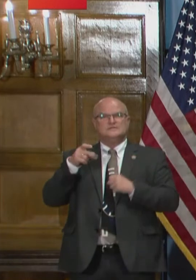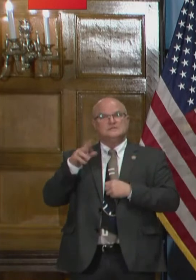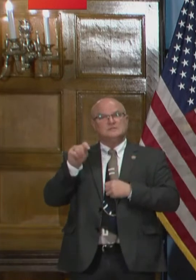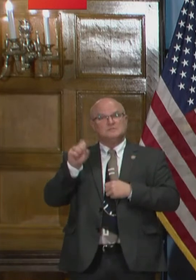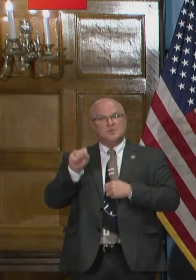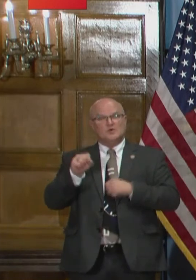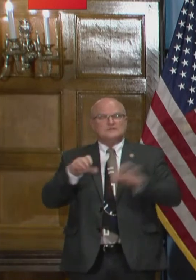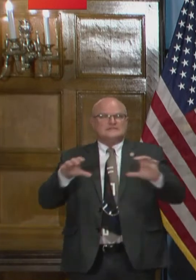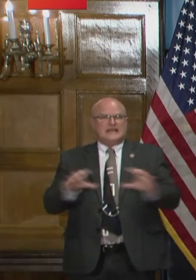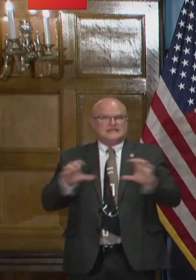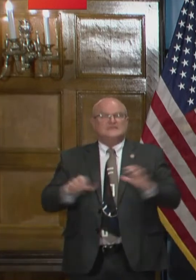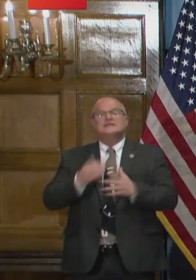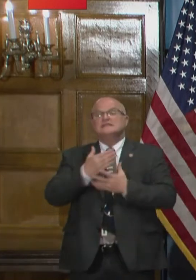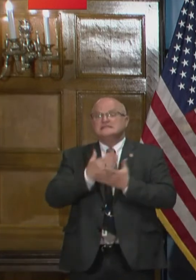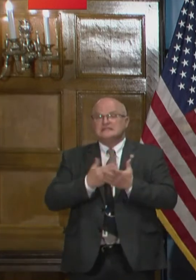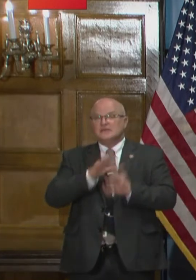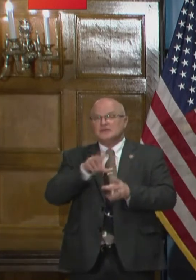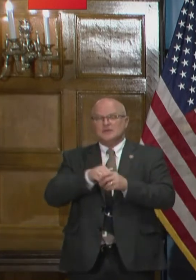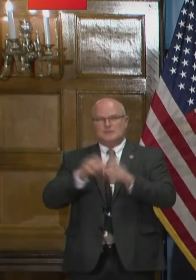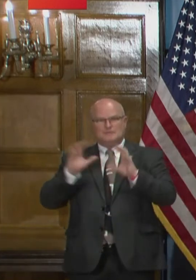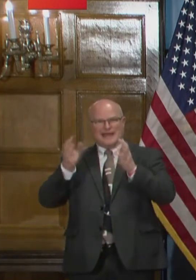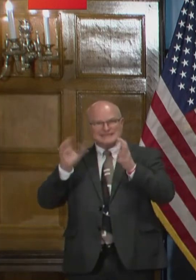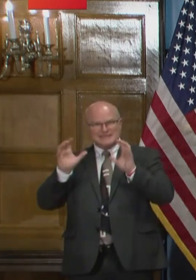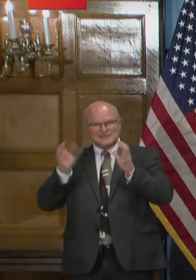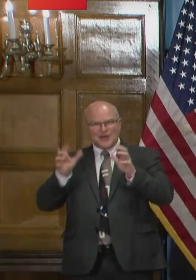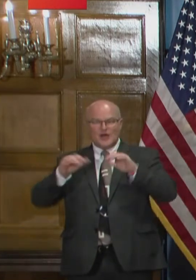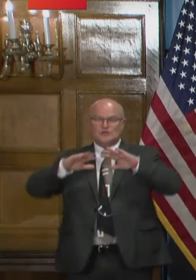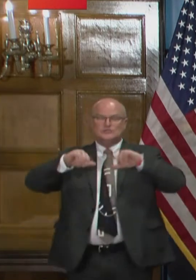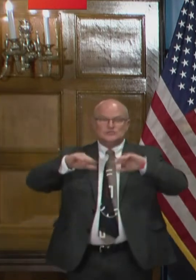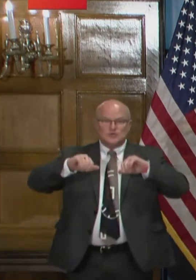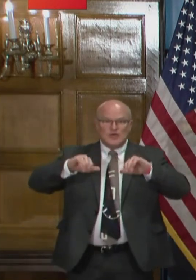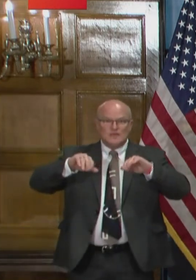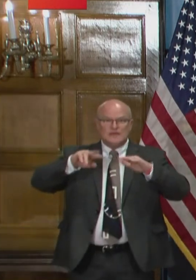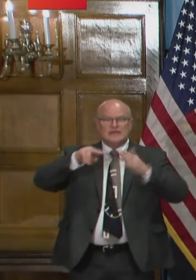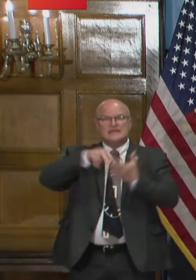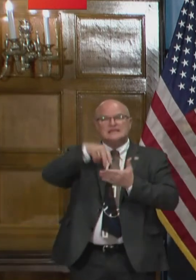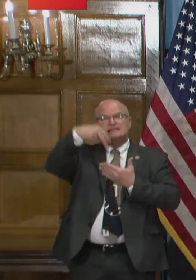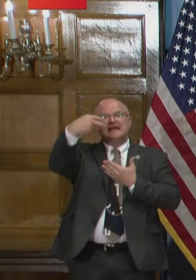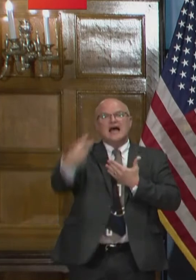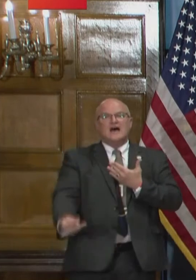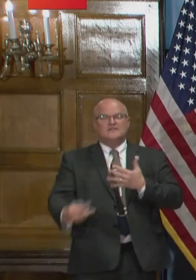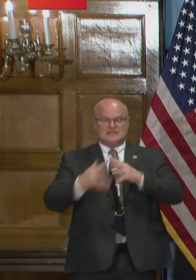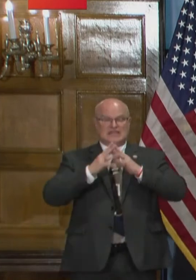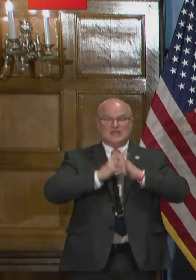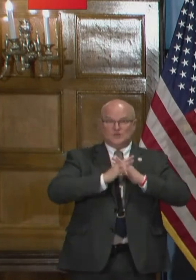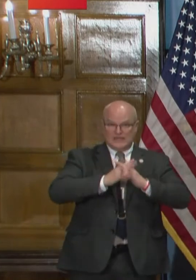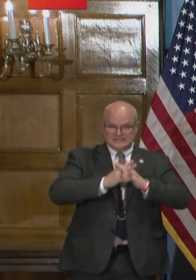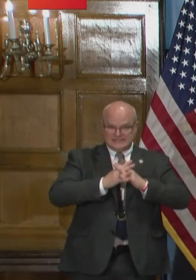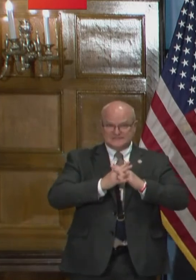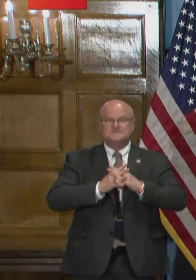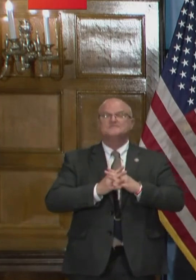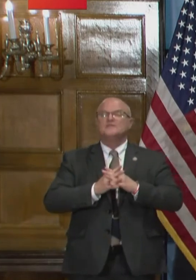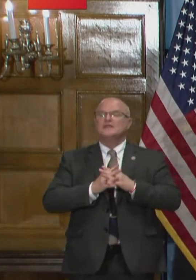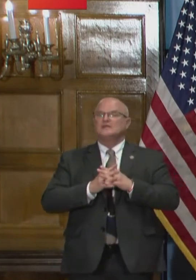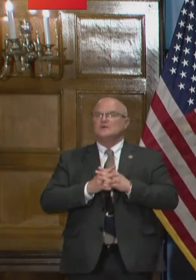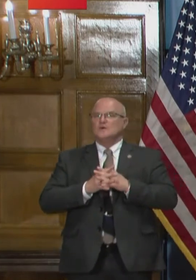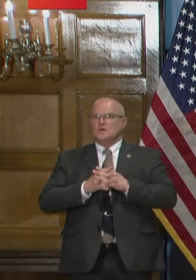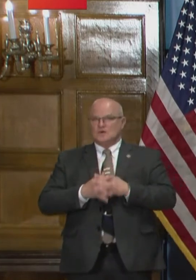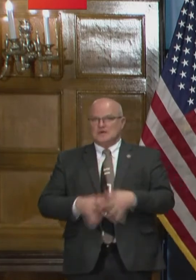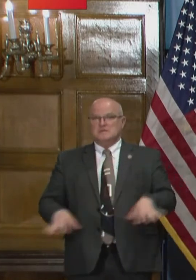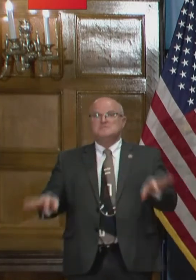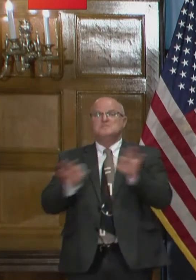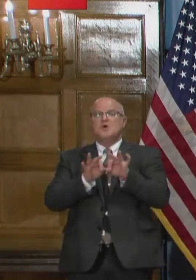activity seasons, some of those including basketball, swimming and diving, and wrestling. These are very important to our